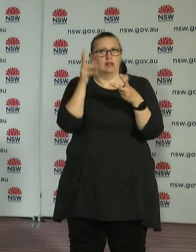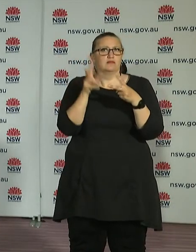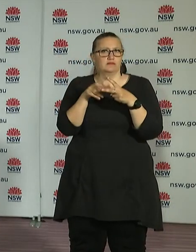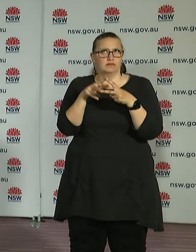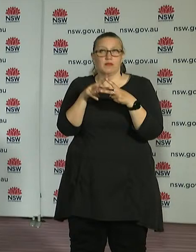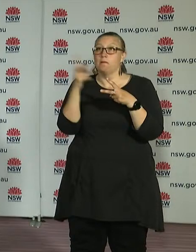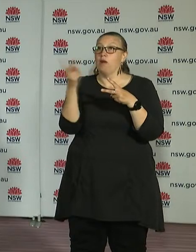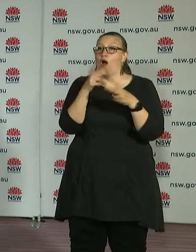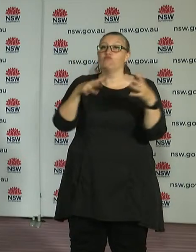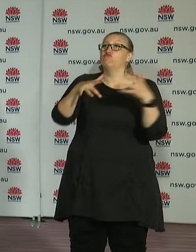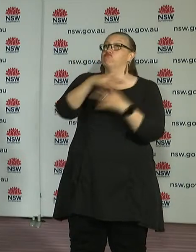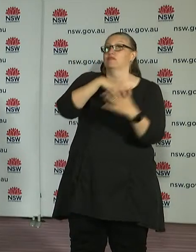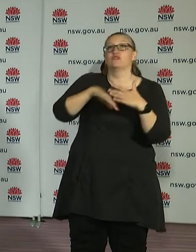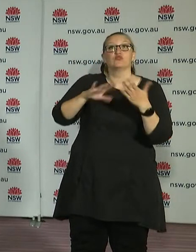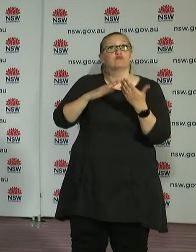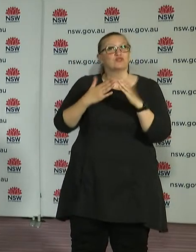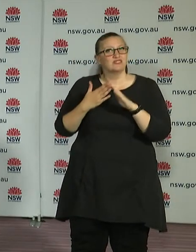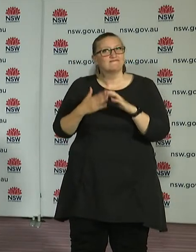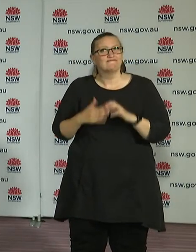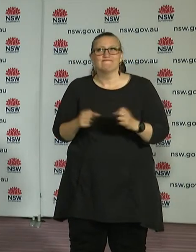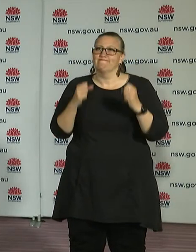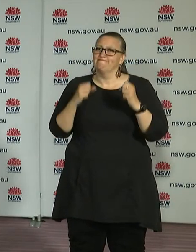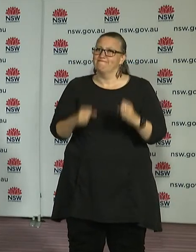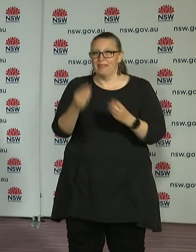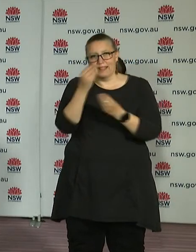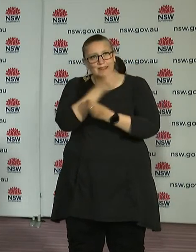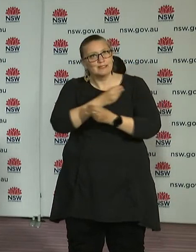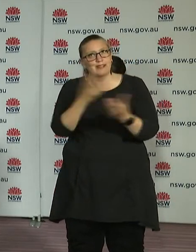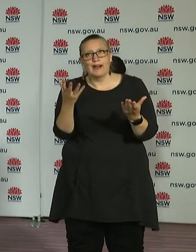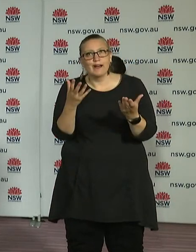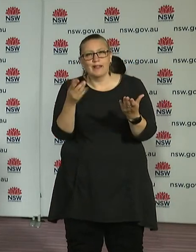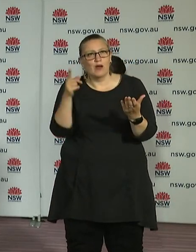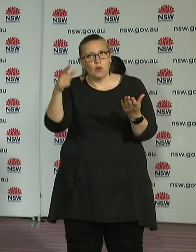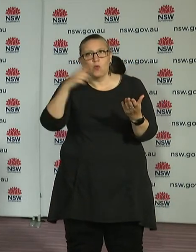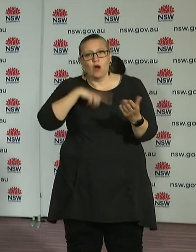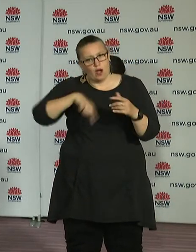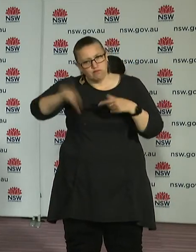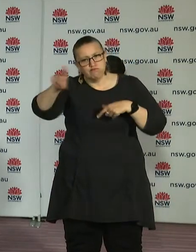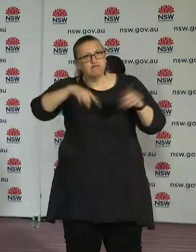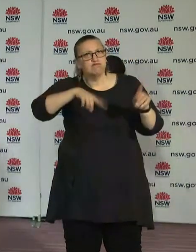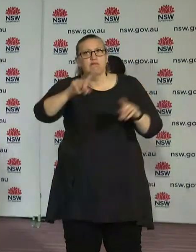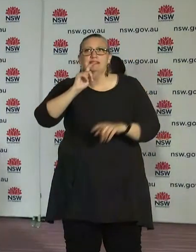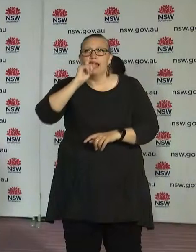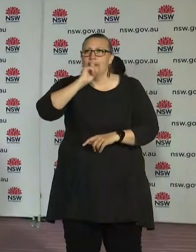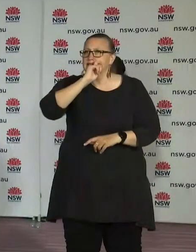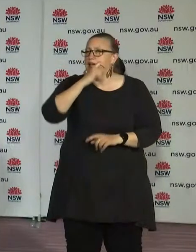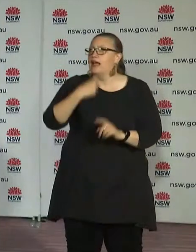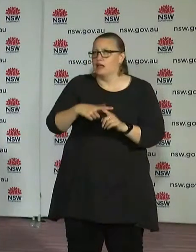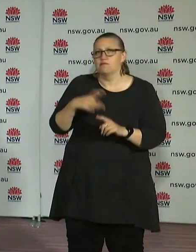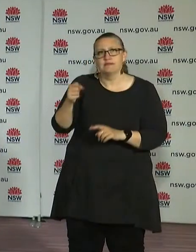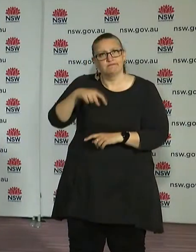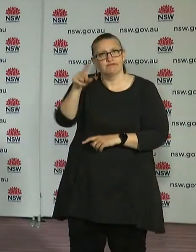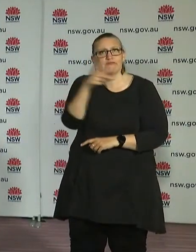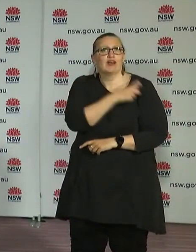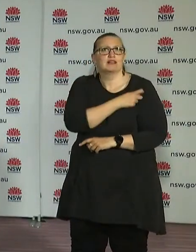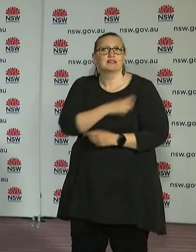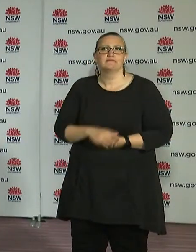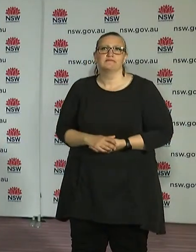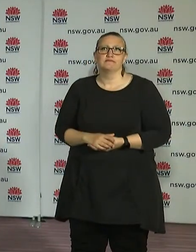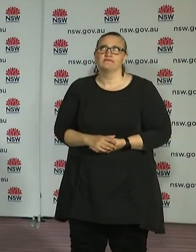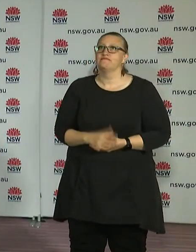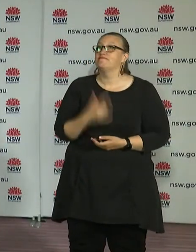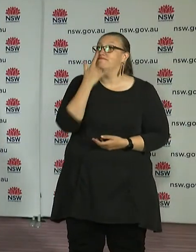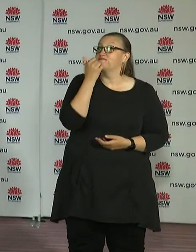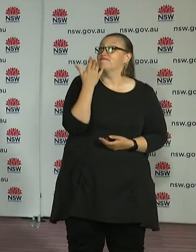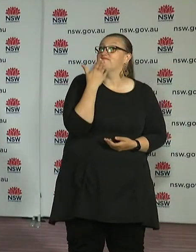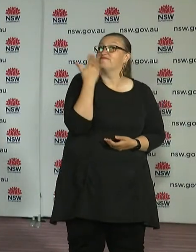were infectious in the community, and again, that emphasises the reason why you've got to go and get tested. We had a Queensland truck